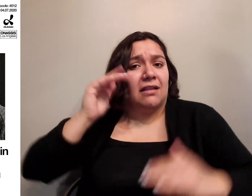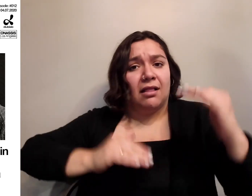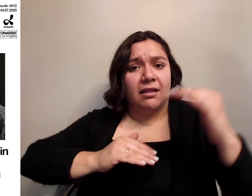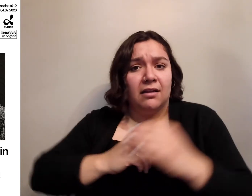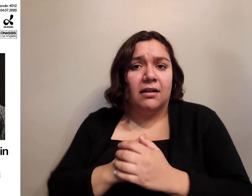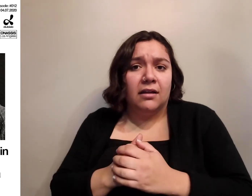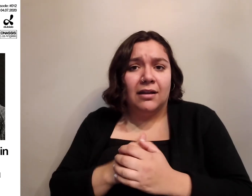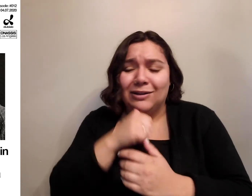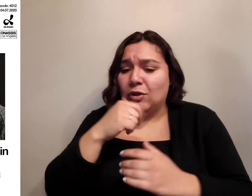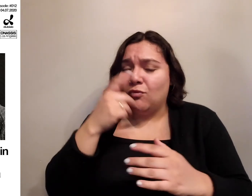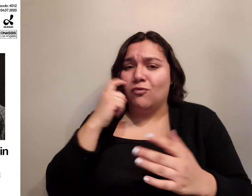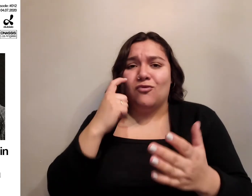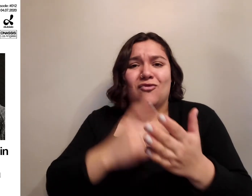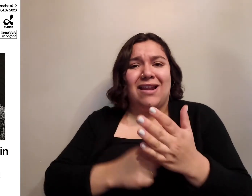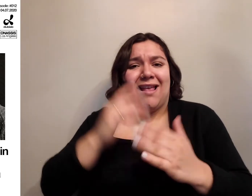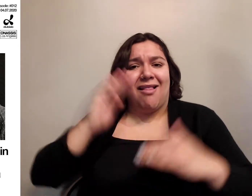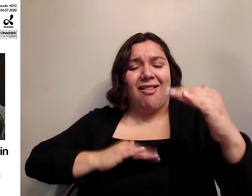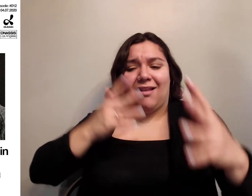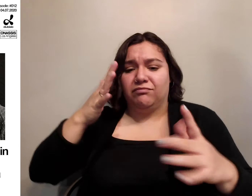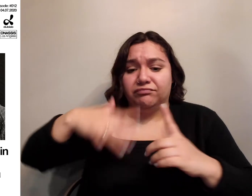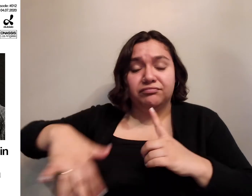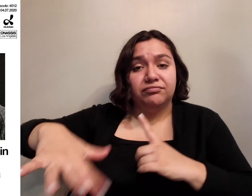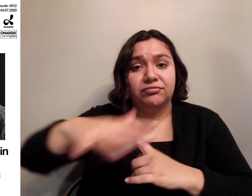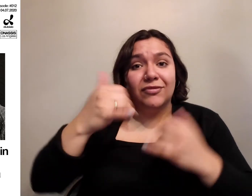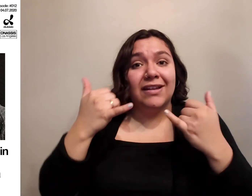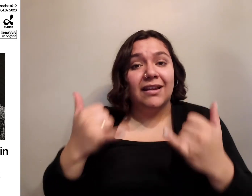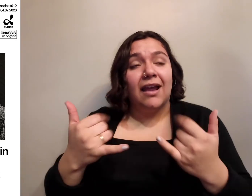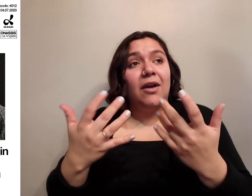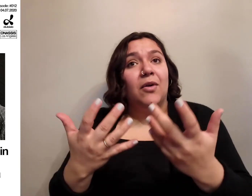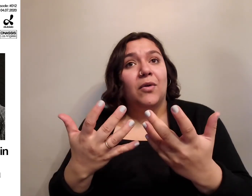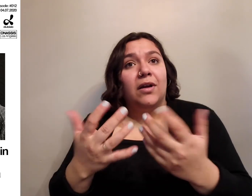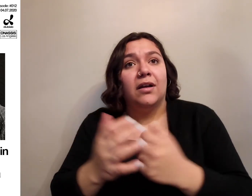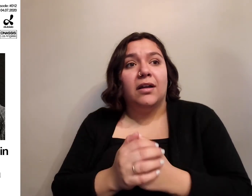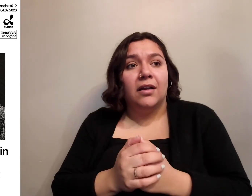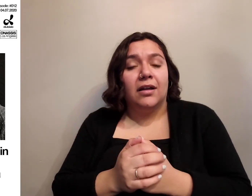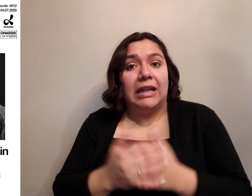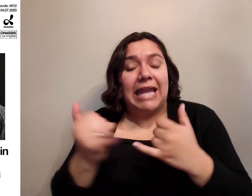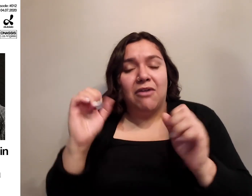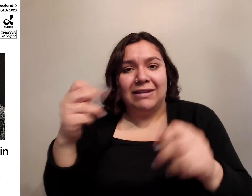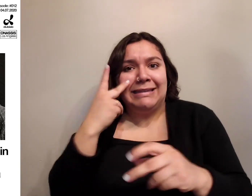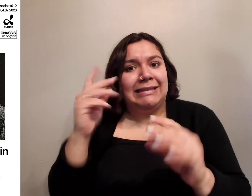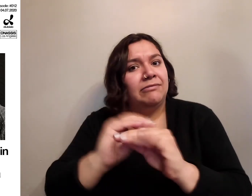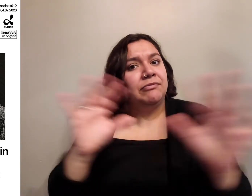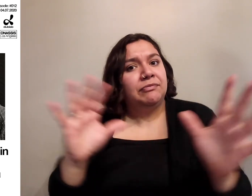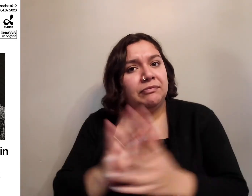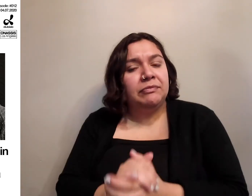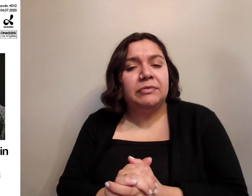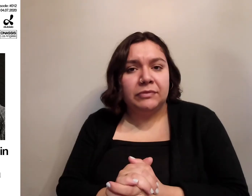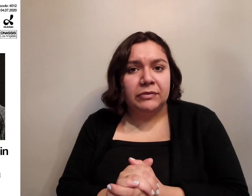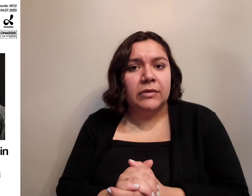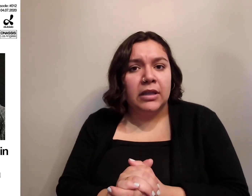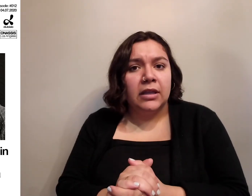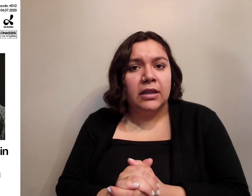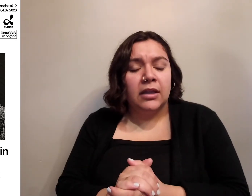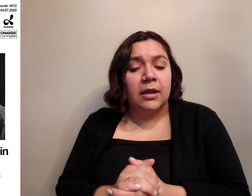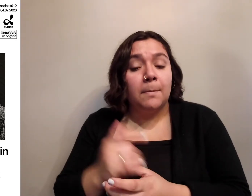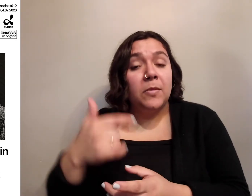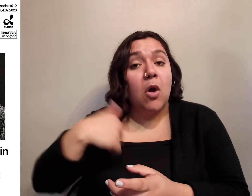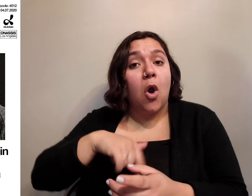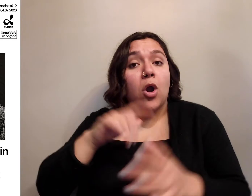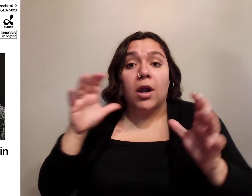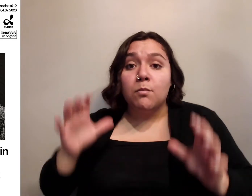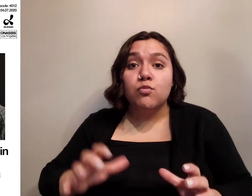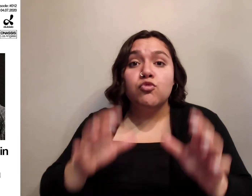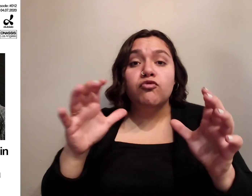inequality around us, has come into sharp focus. And this is what our